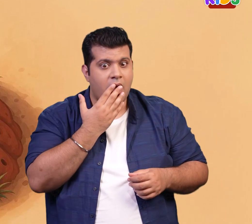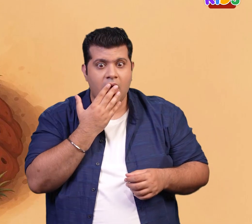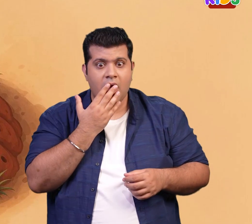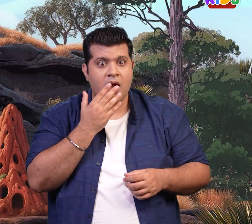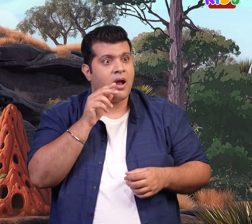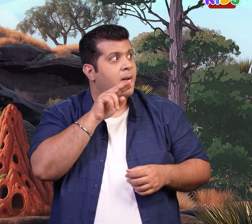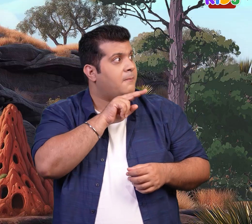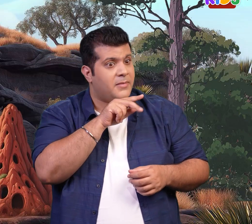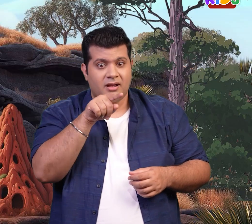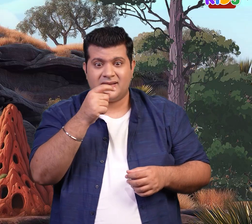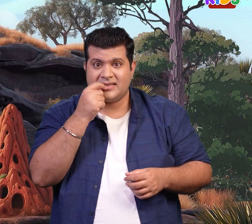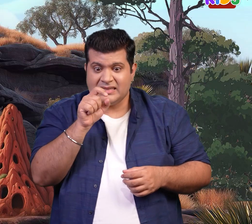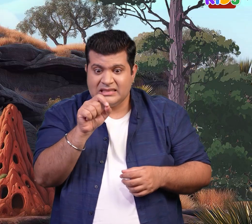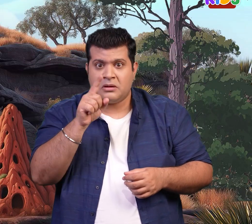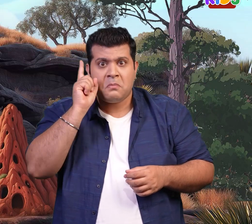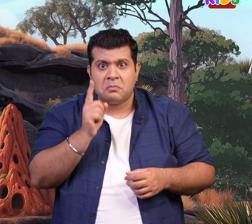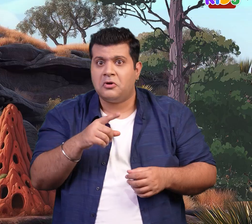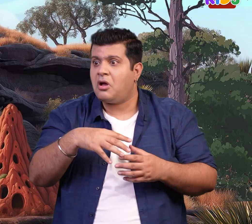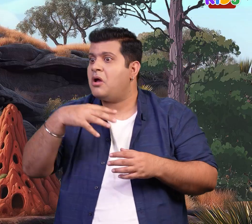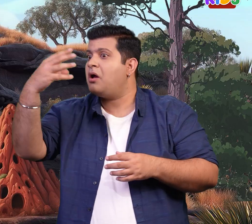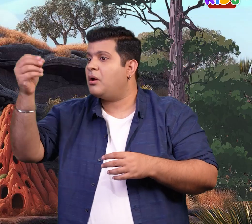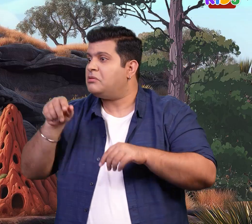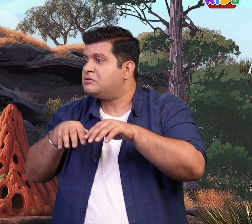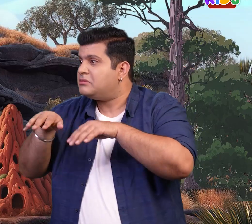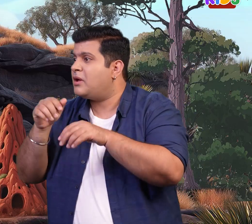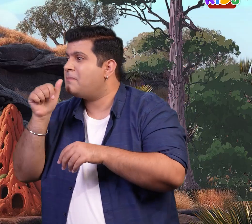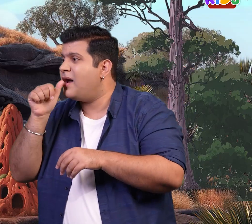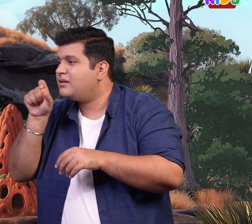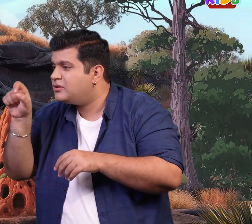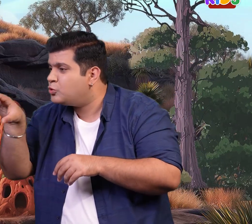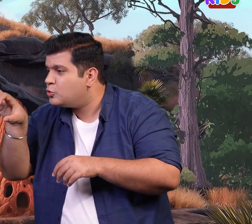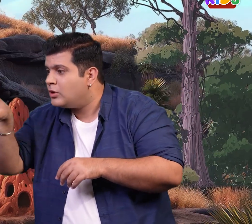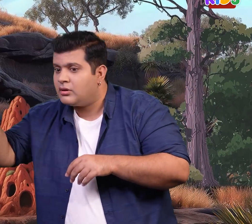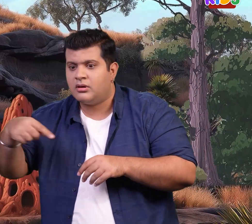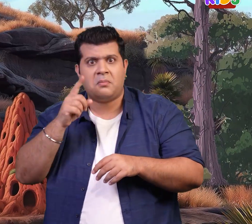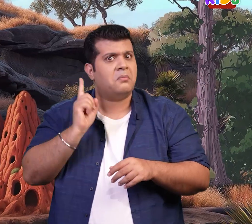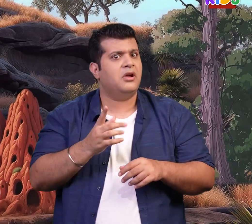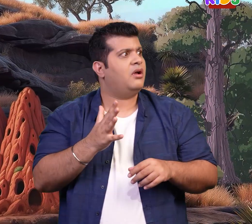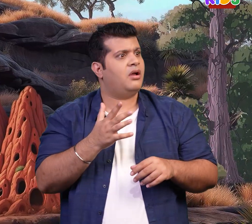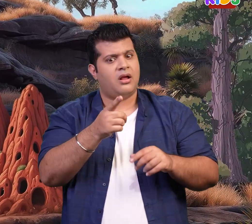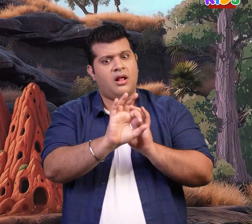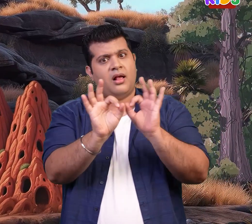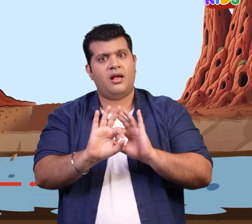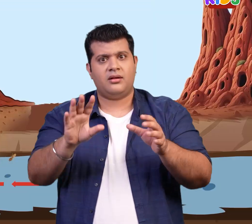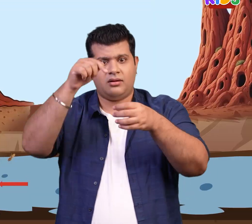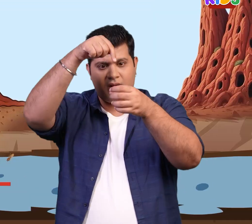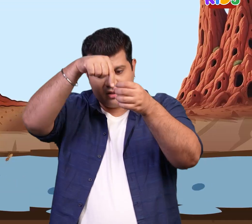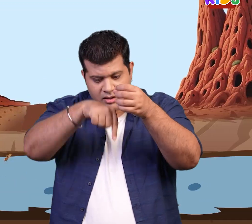really? Then they do not need to fetch water from other places. They take it directly from the